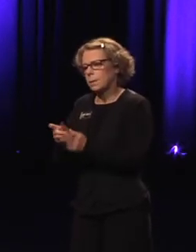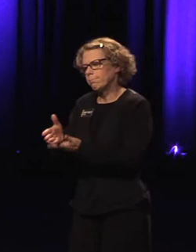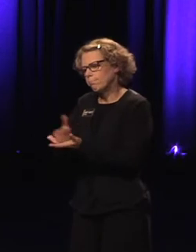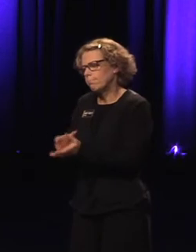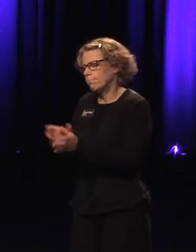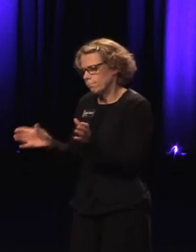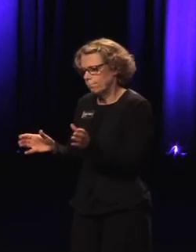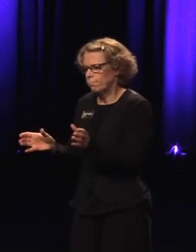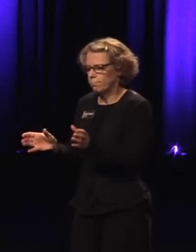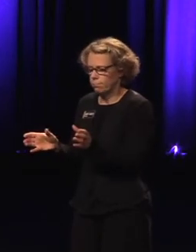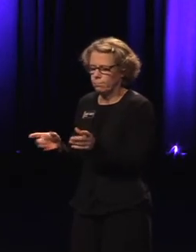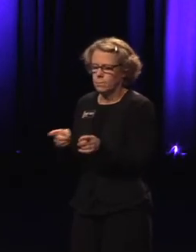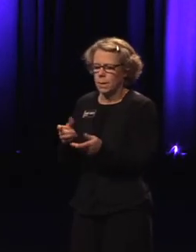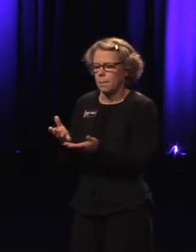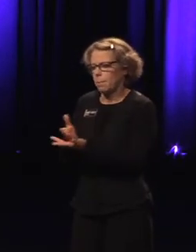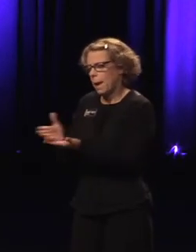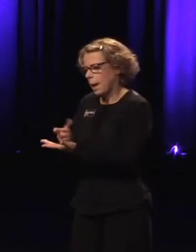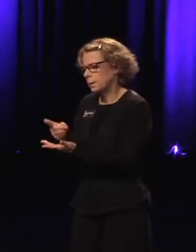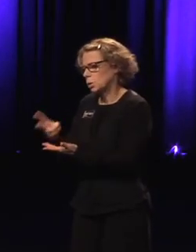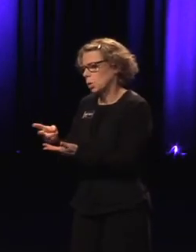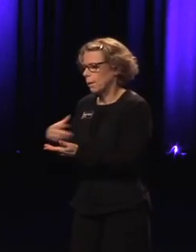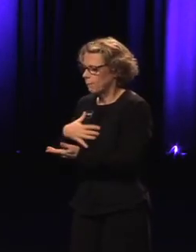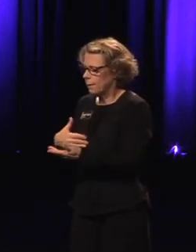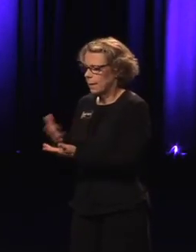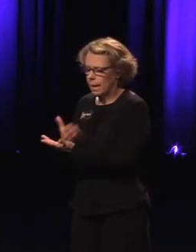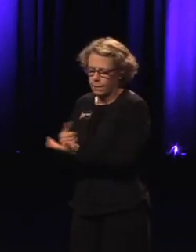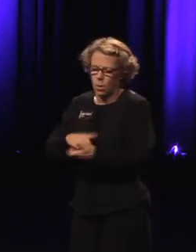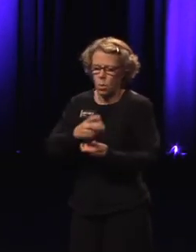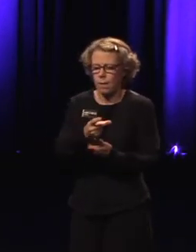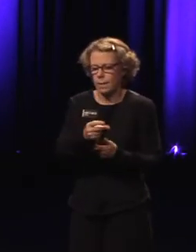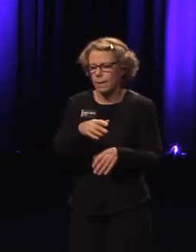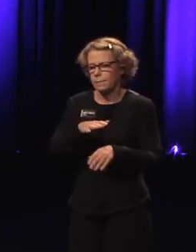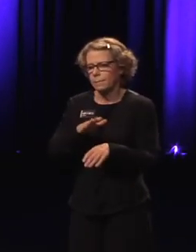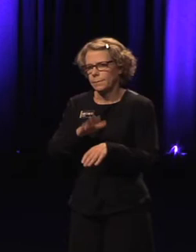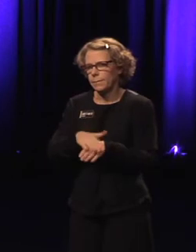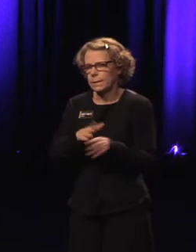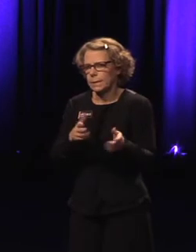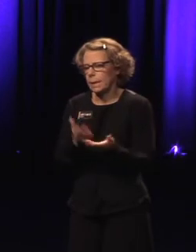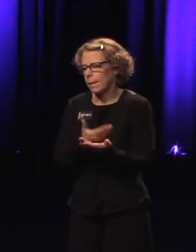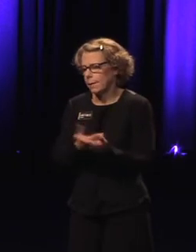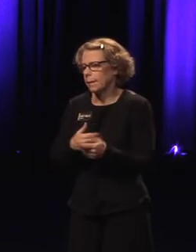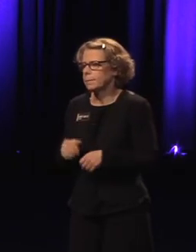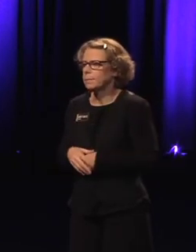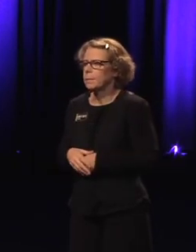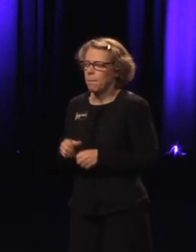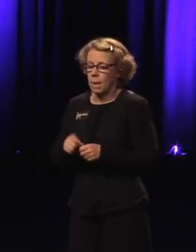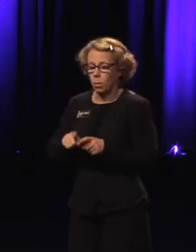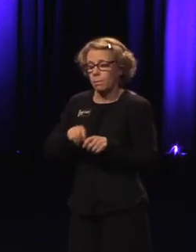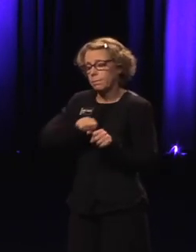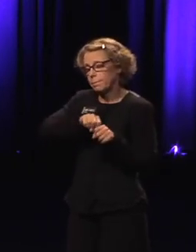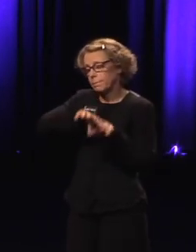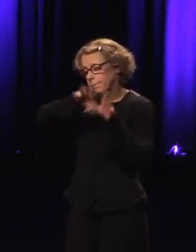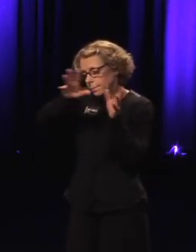and beneficiary countries. The many manifestations of globalization are eroding